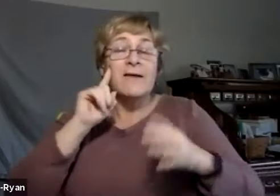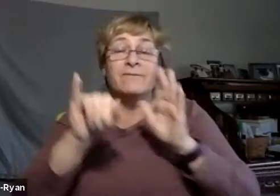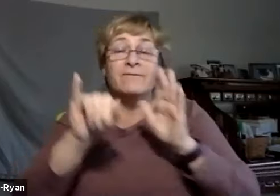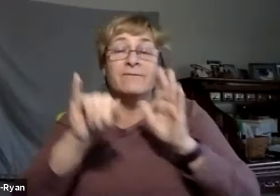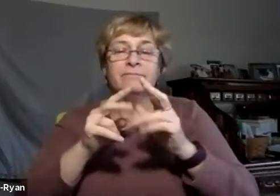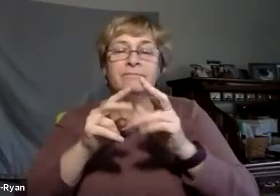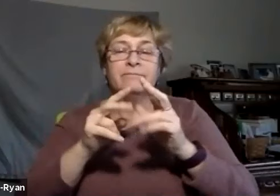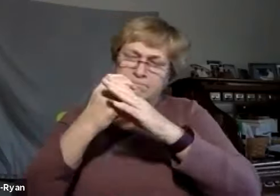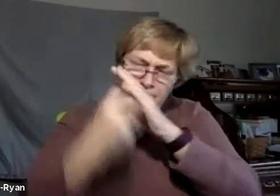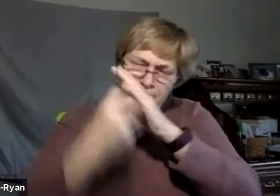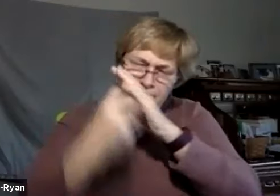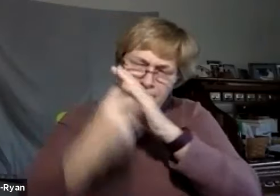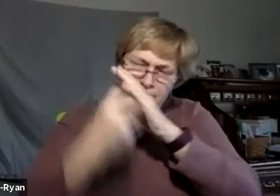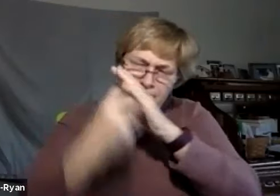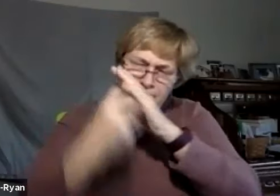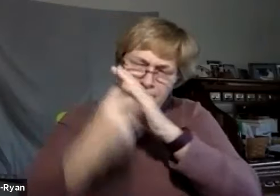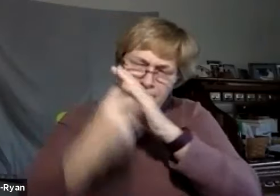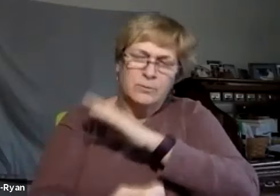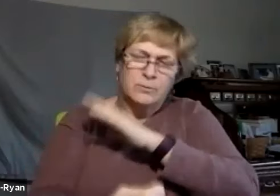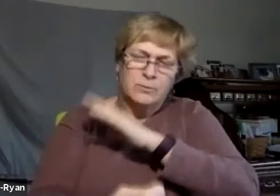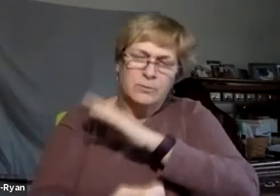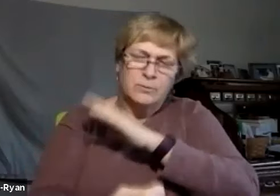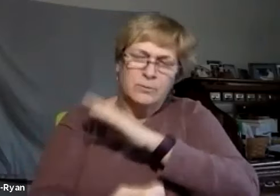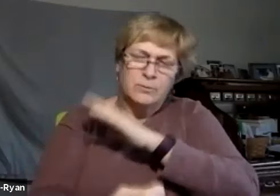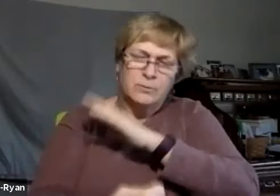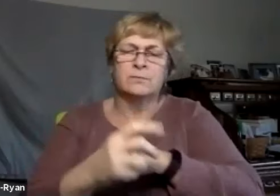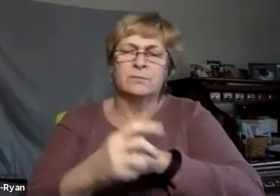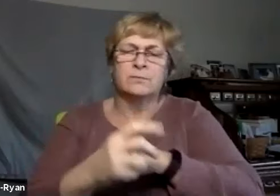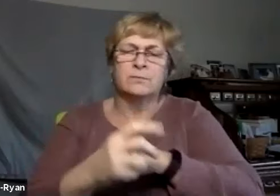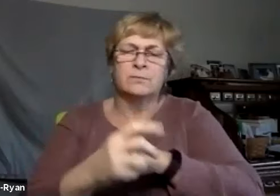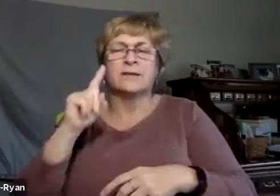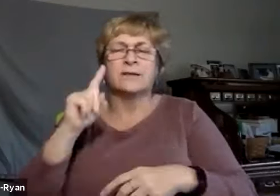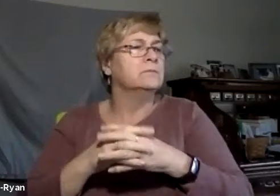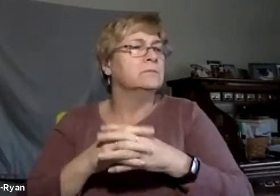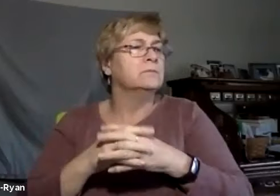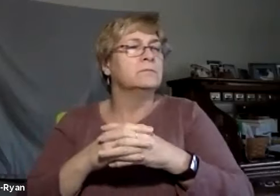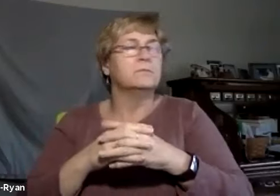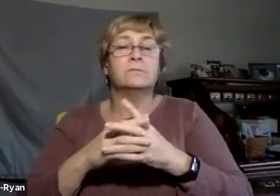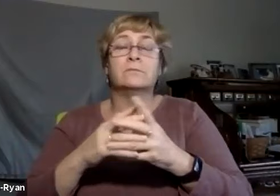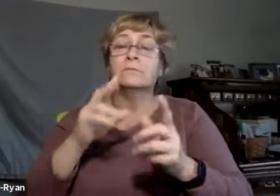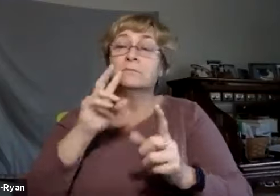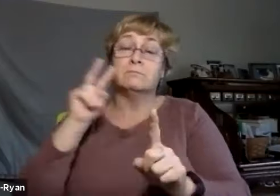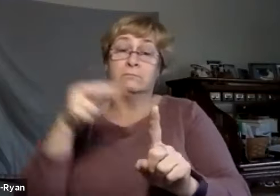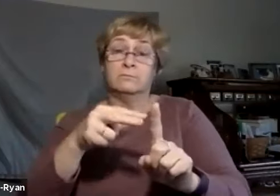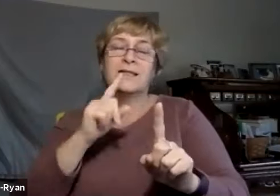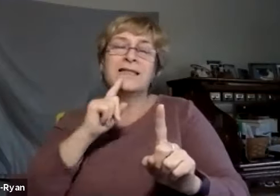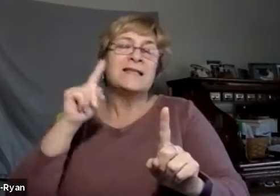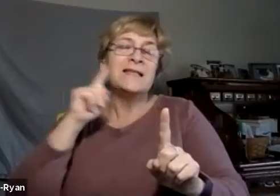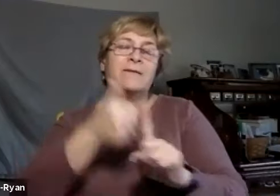or either culture. Someone who has a deaf identity, who is entrenched within the deaf community, would be